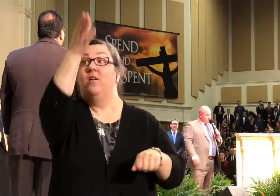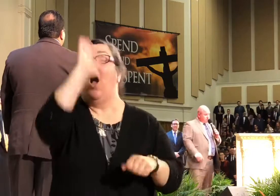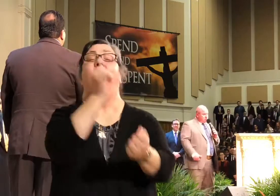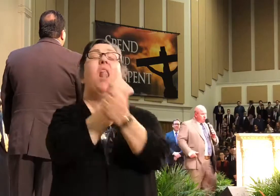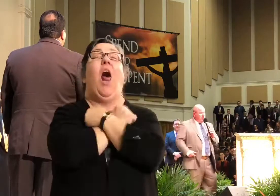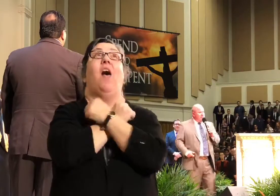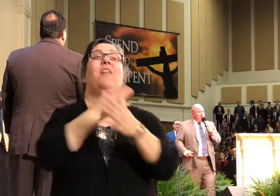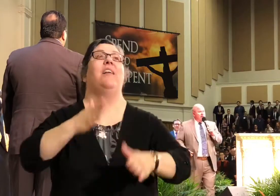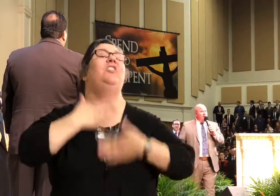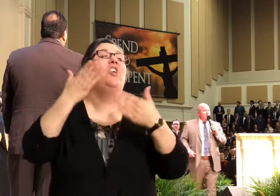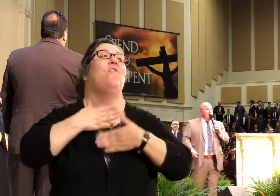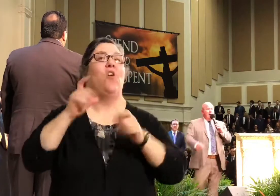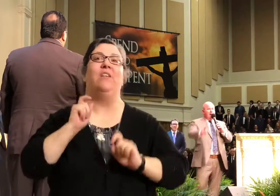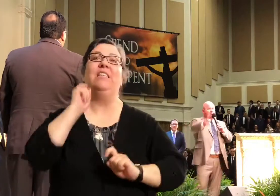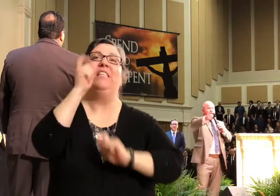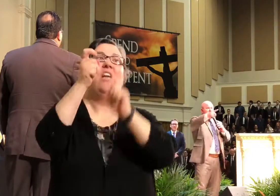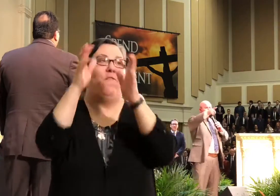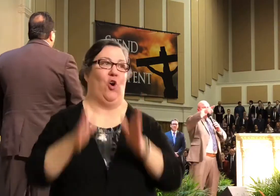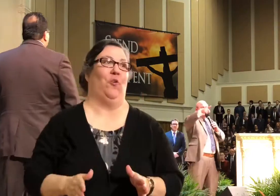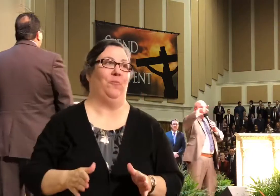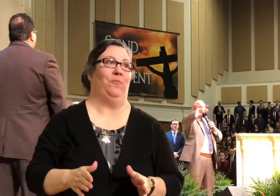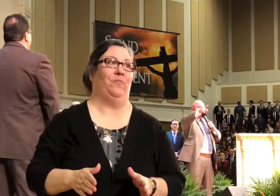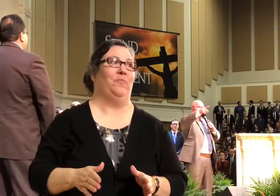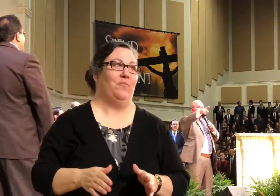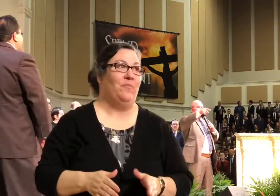giver. Amen.